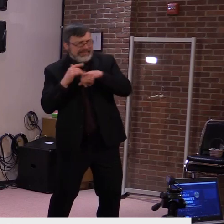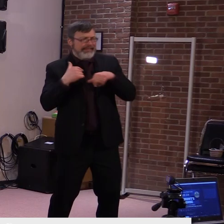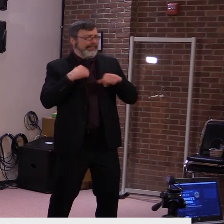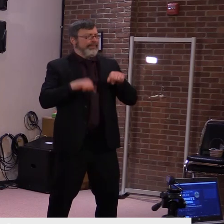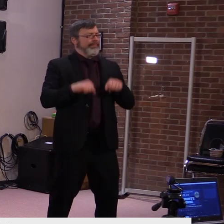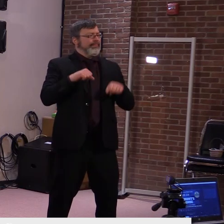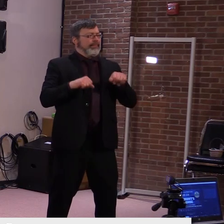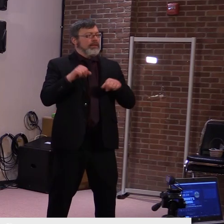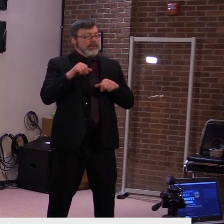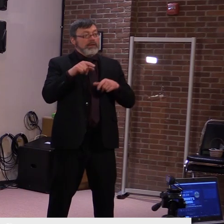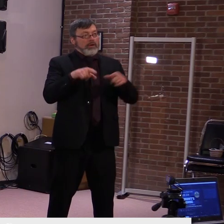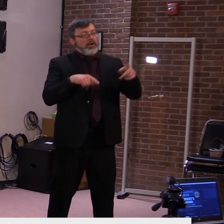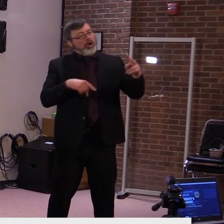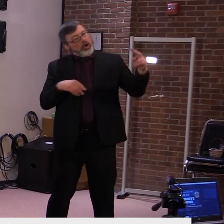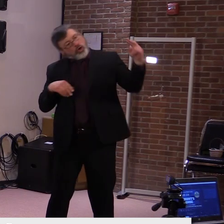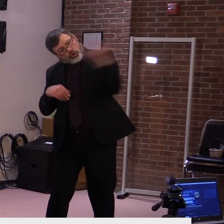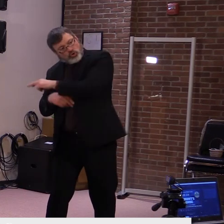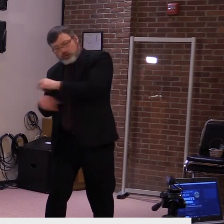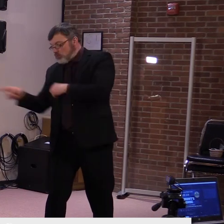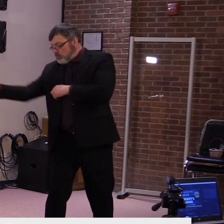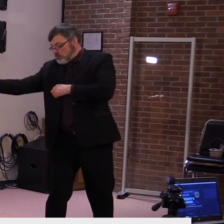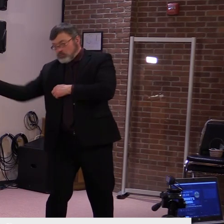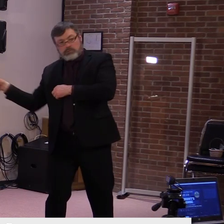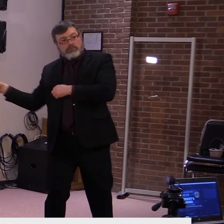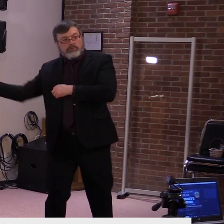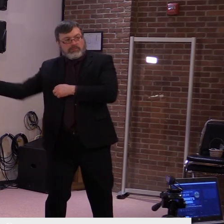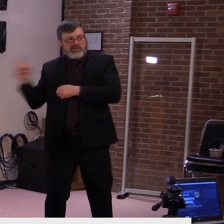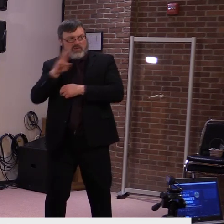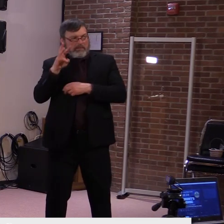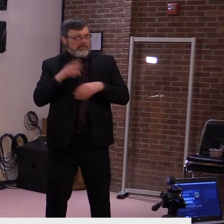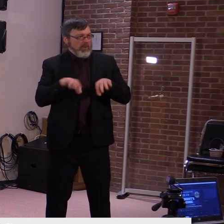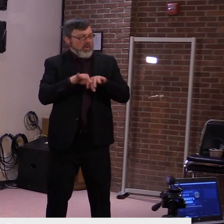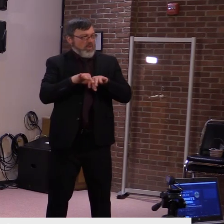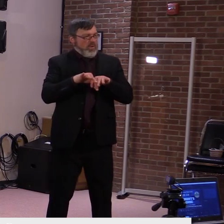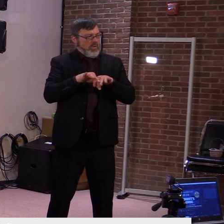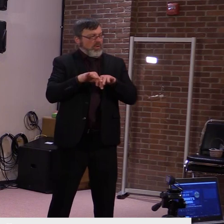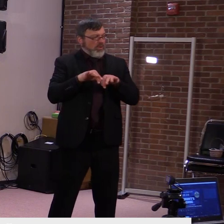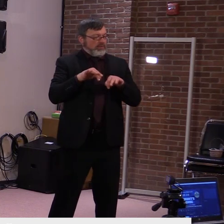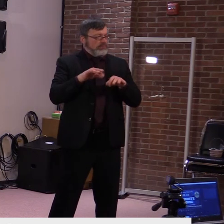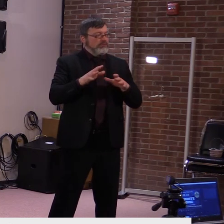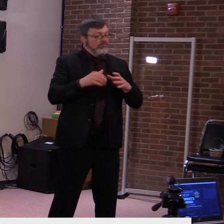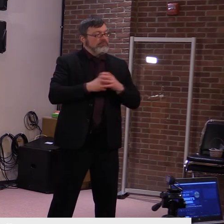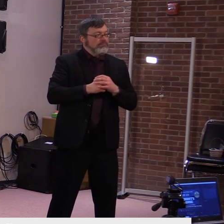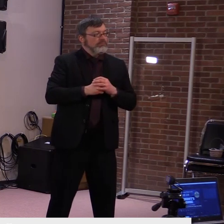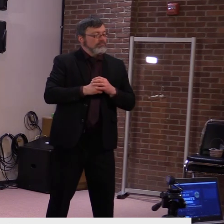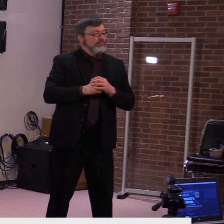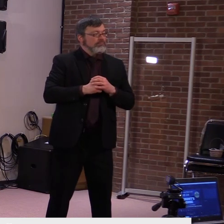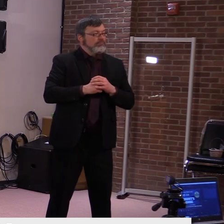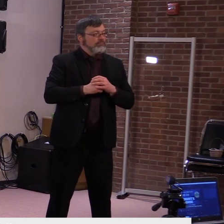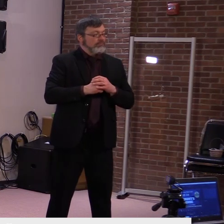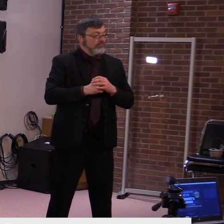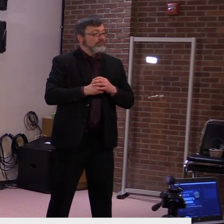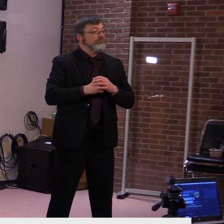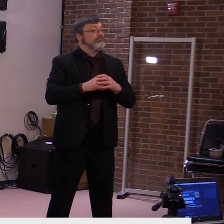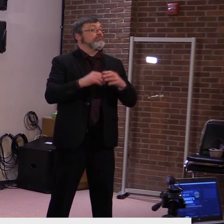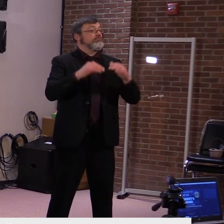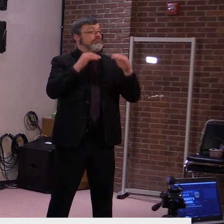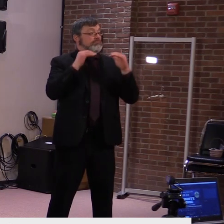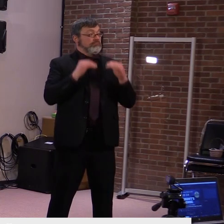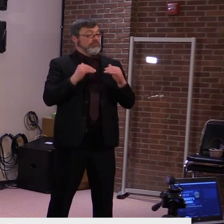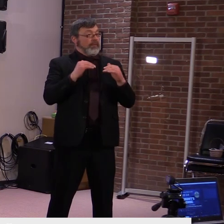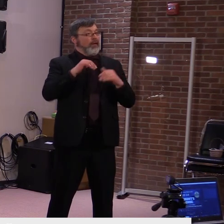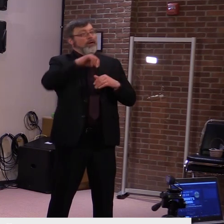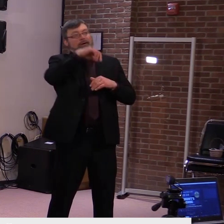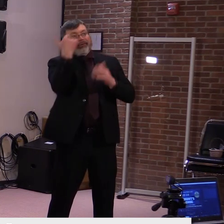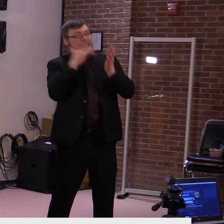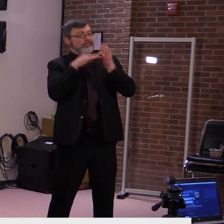participate in. Again, you can choose to make an appointment with Walgreens or Kenny Drugs directly if it's more convenient for you, or